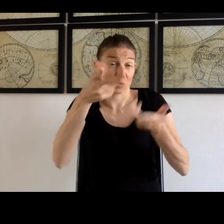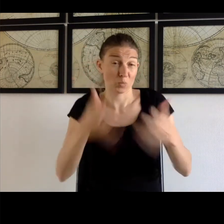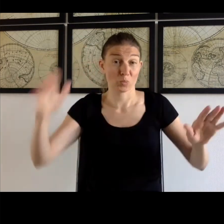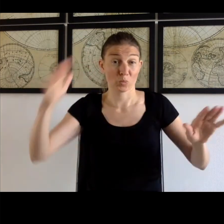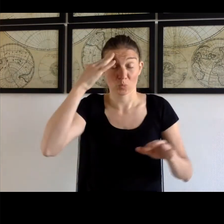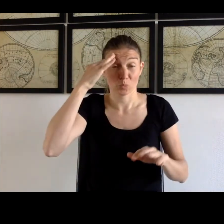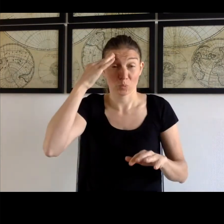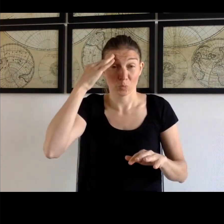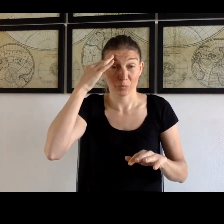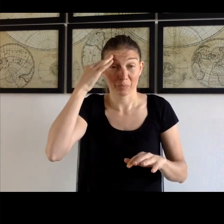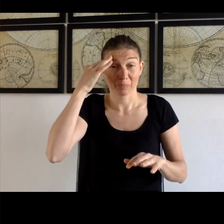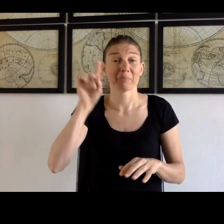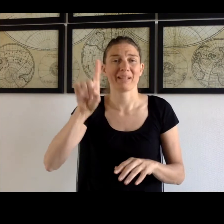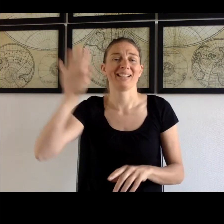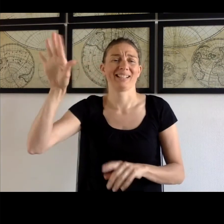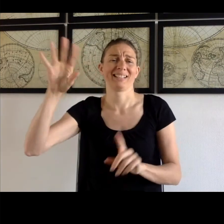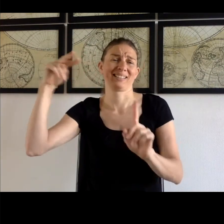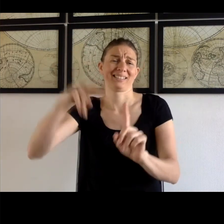doctor